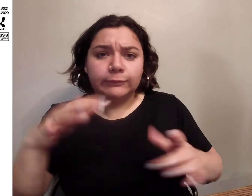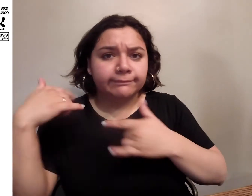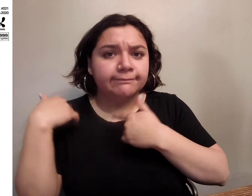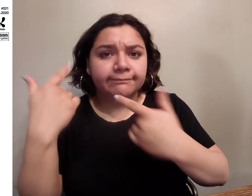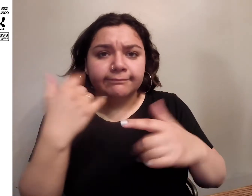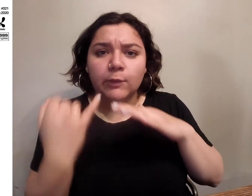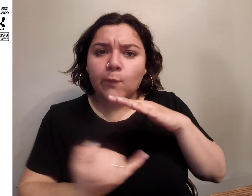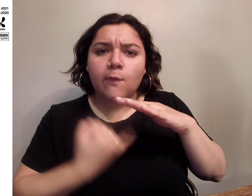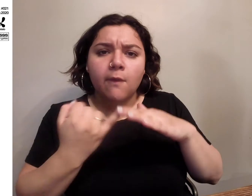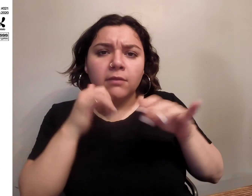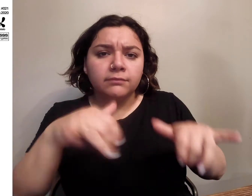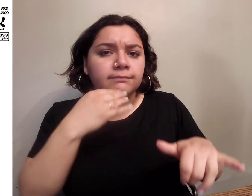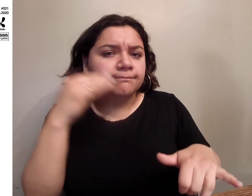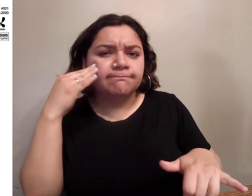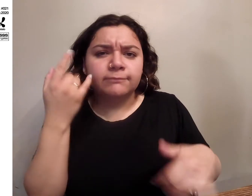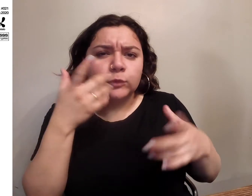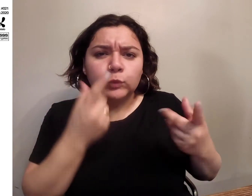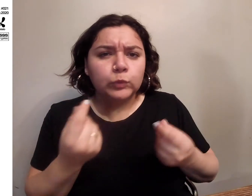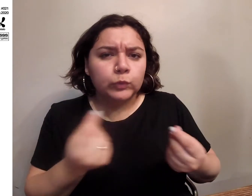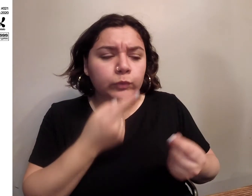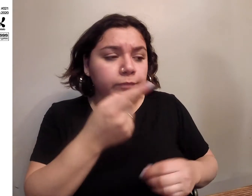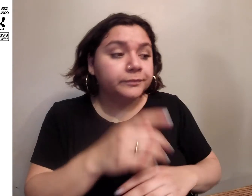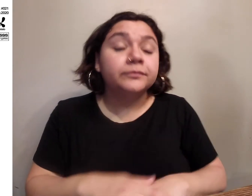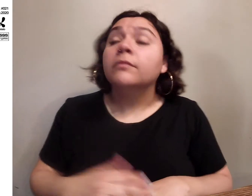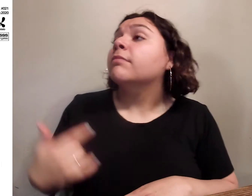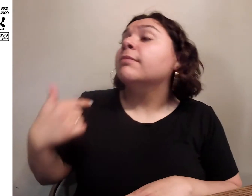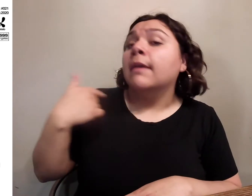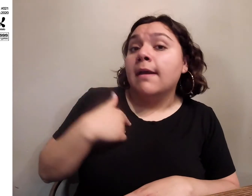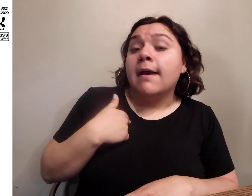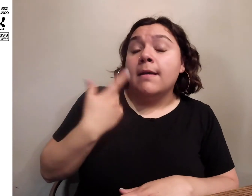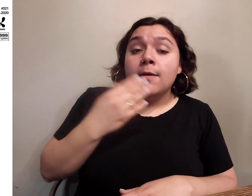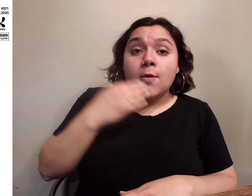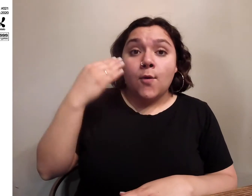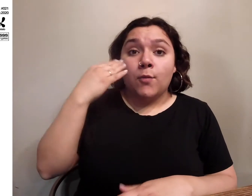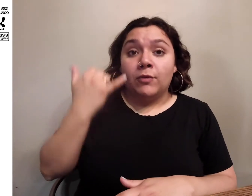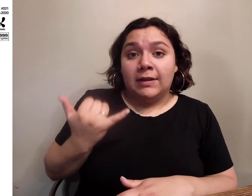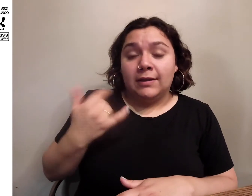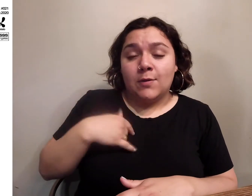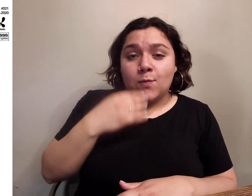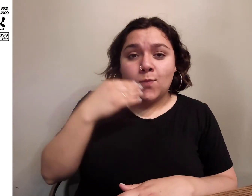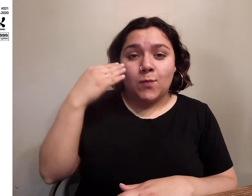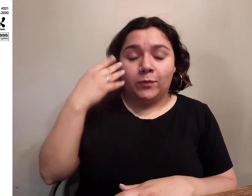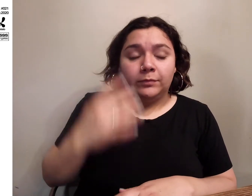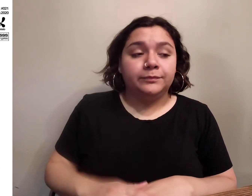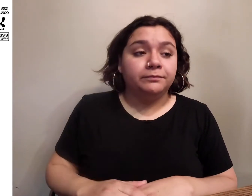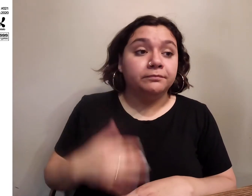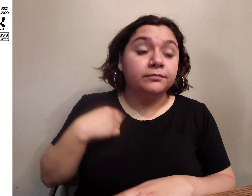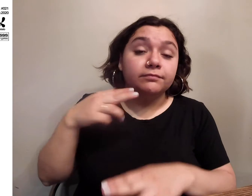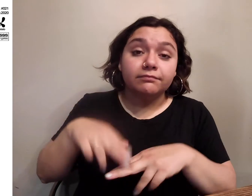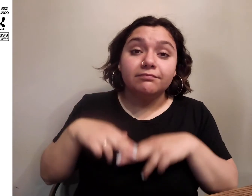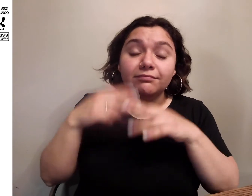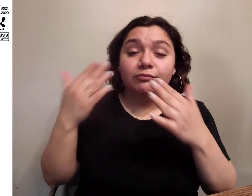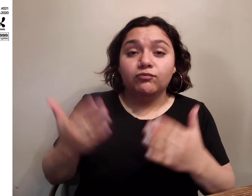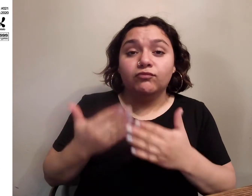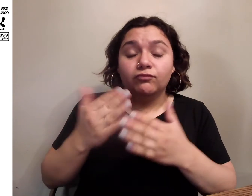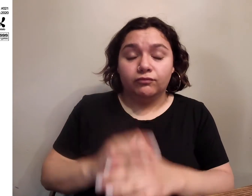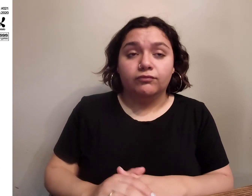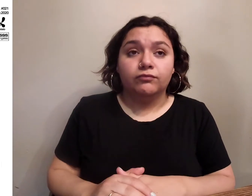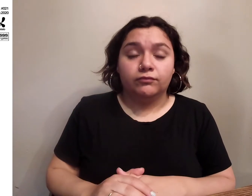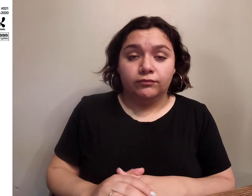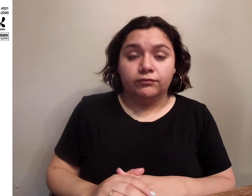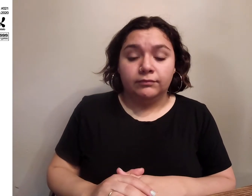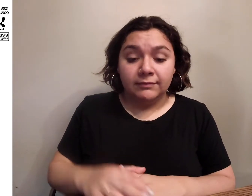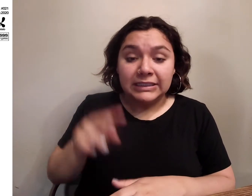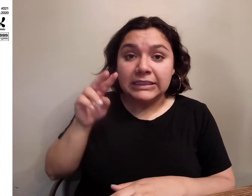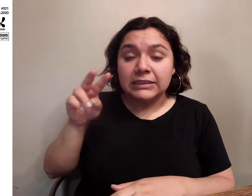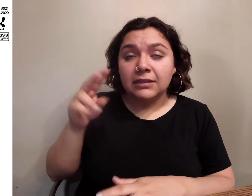these quarantine times? I am at home right now, sitting in front of a